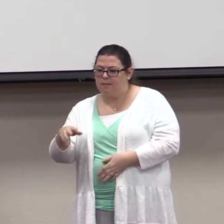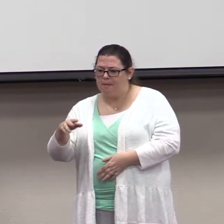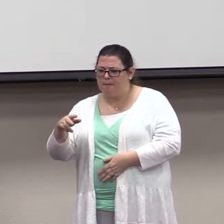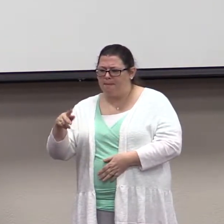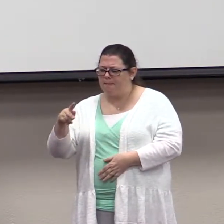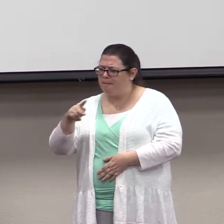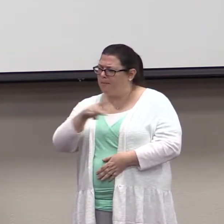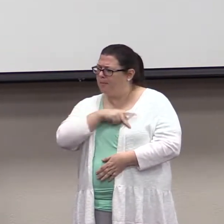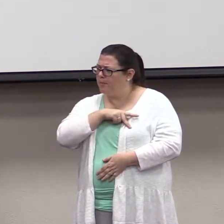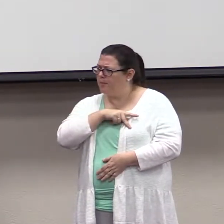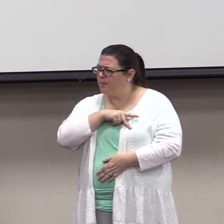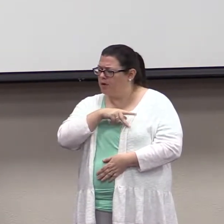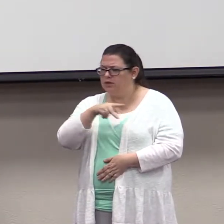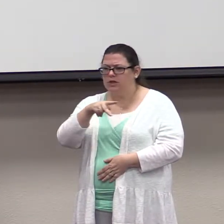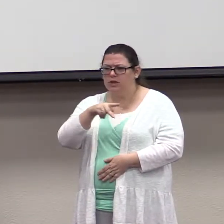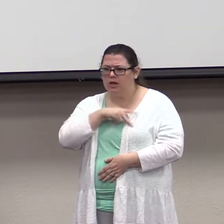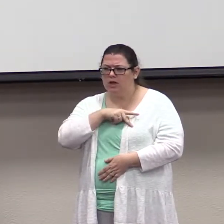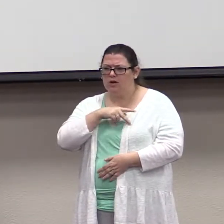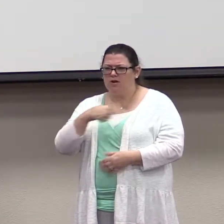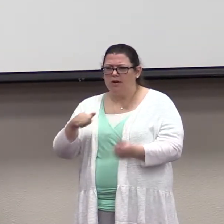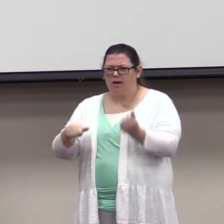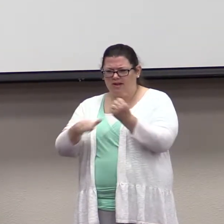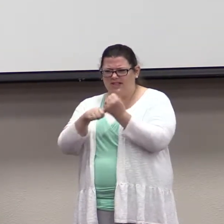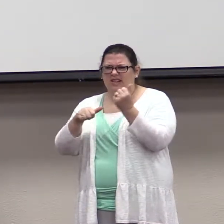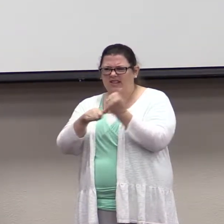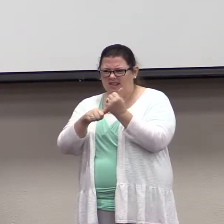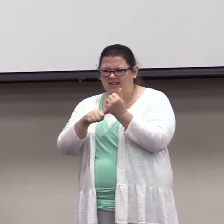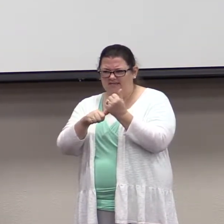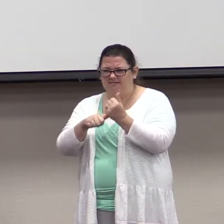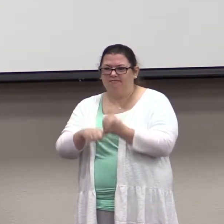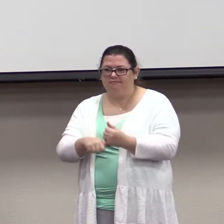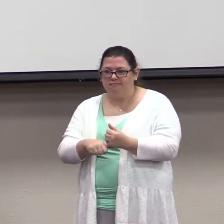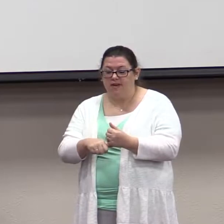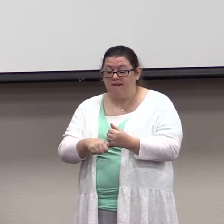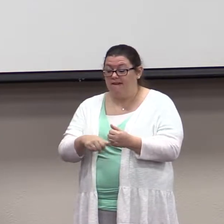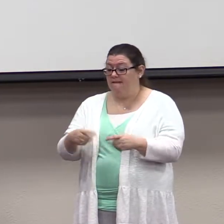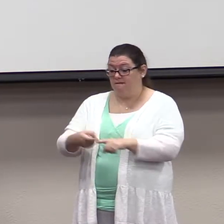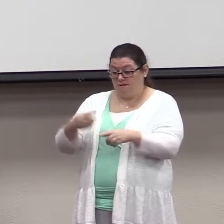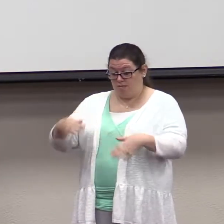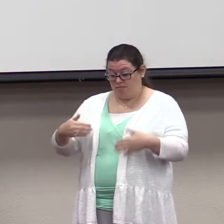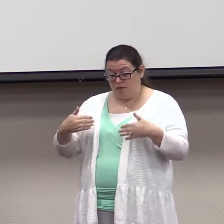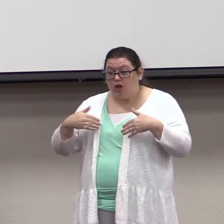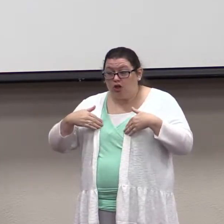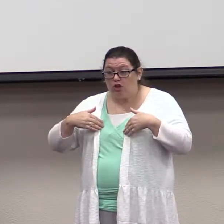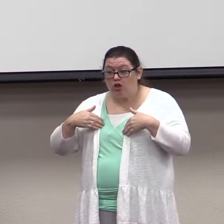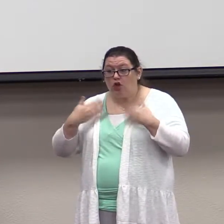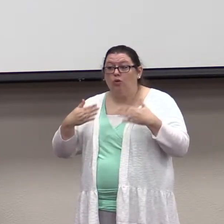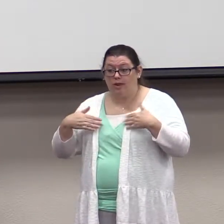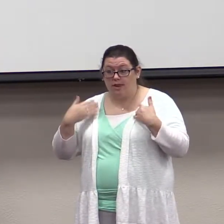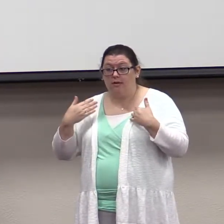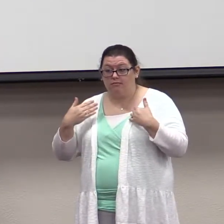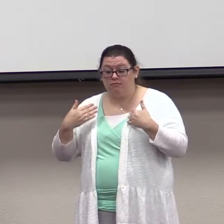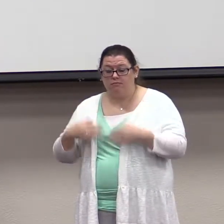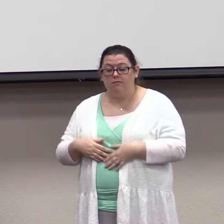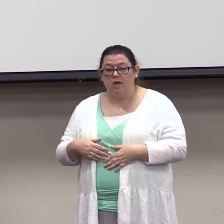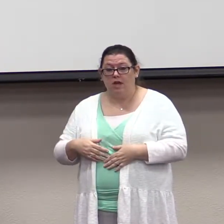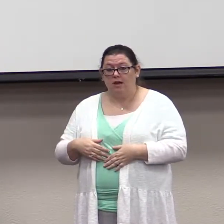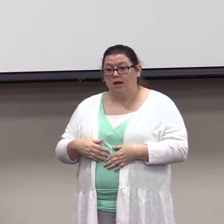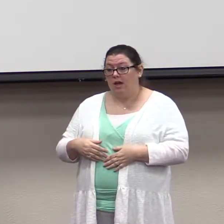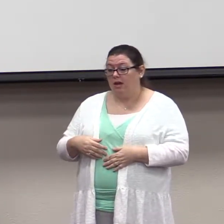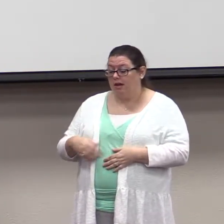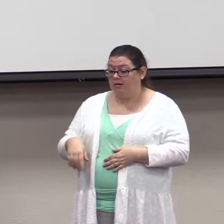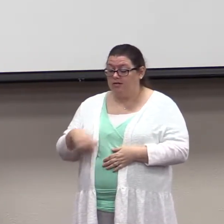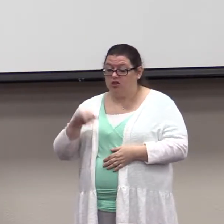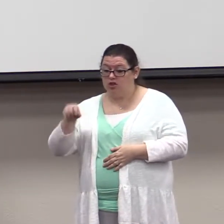attendant and had been from his youth. Now, as his personal servant, Joshua accompanies Moses most everywhere he